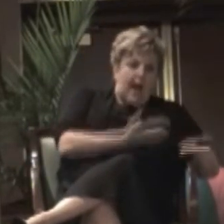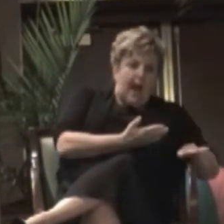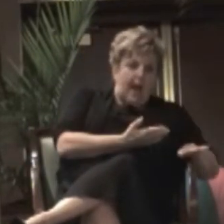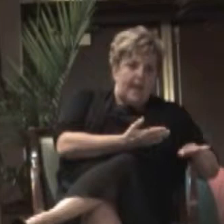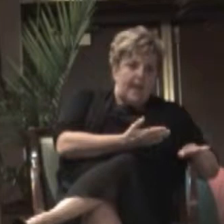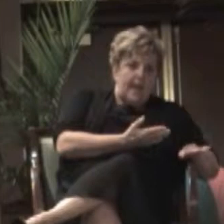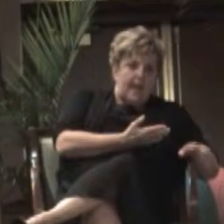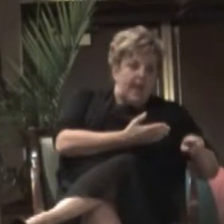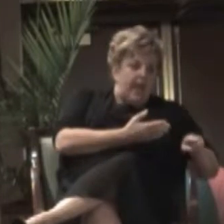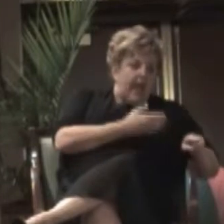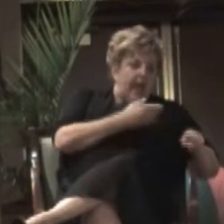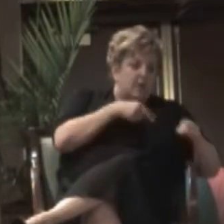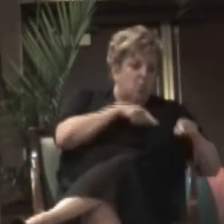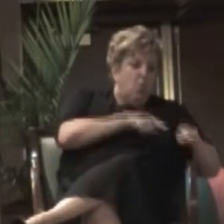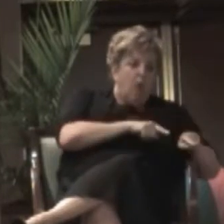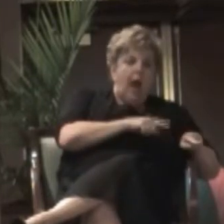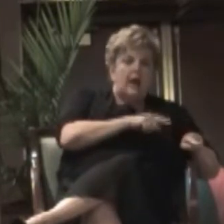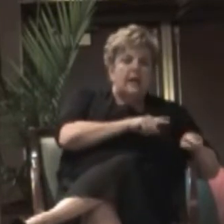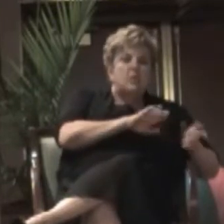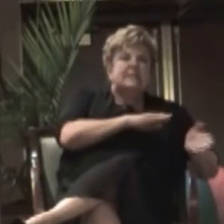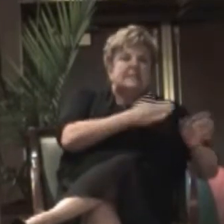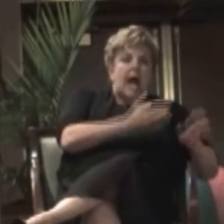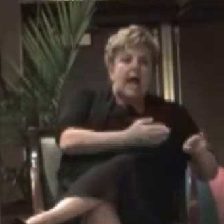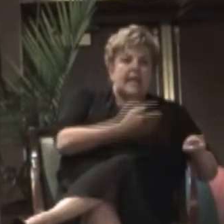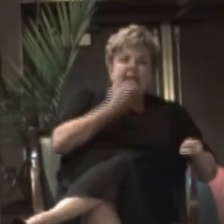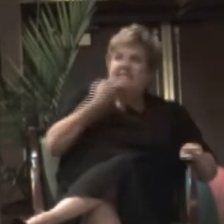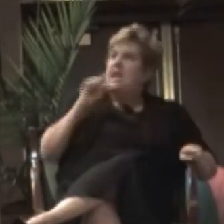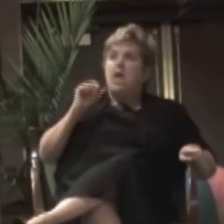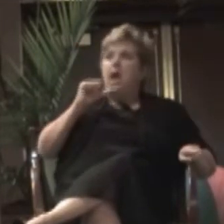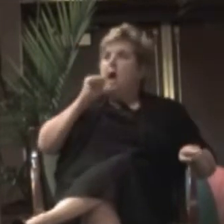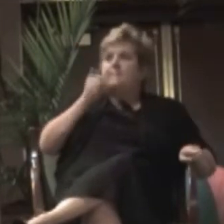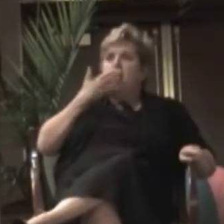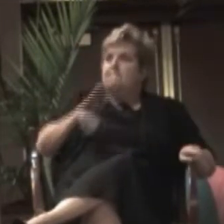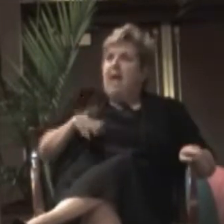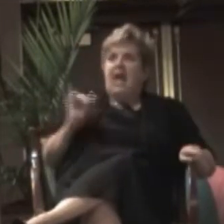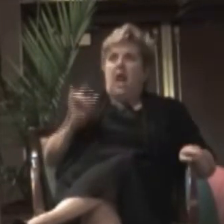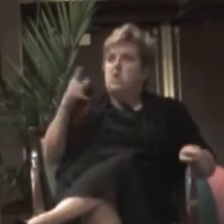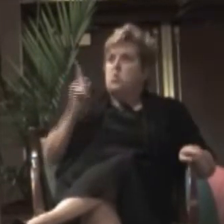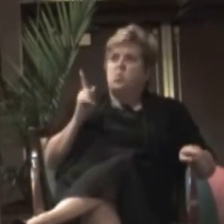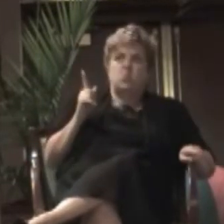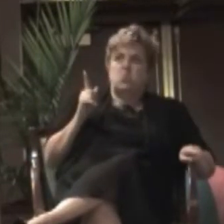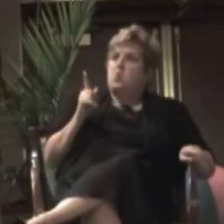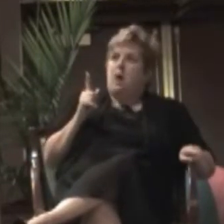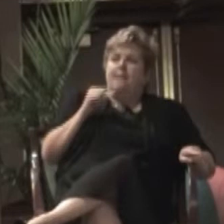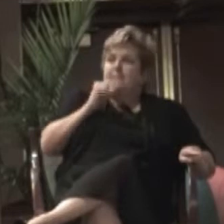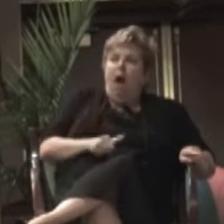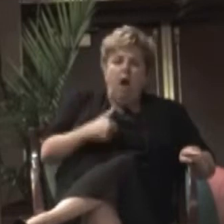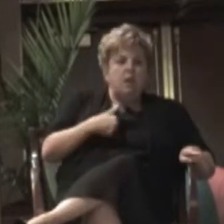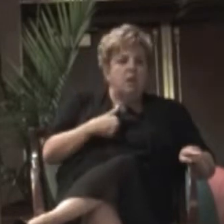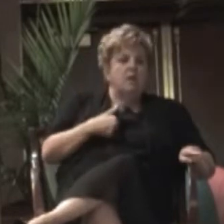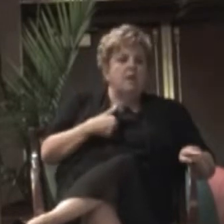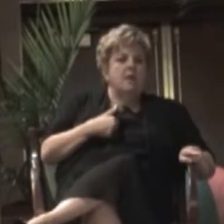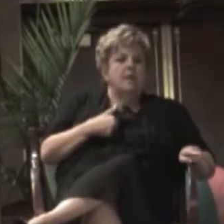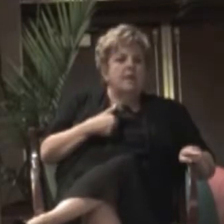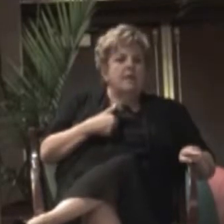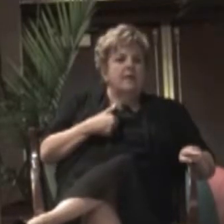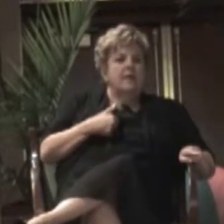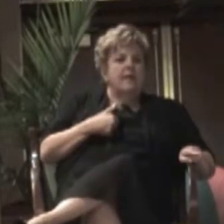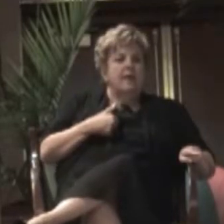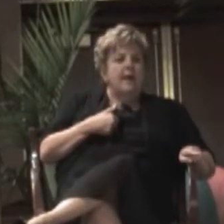that he wasn't as bad as us. And I just gave in. I just gave in. Some people say alcoholism is a slow form of suicide. In my case, it